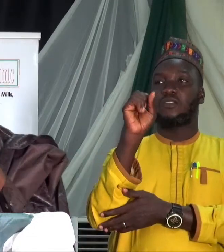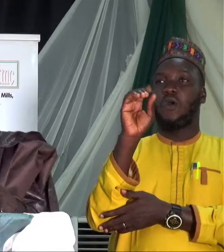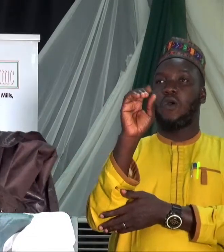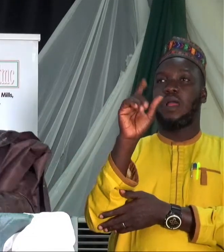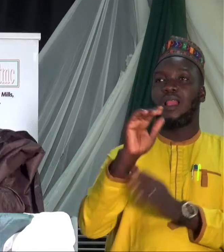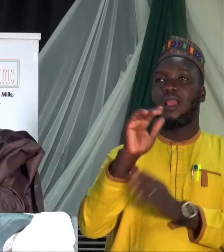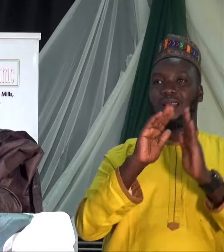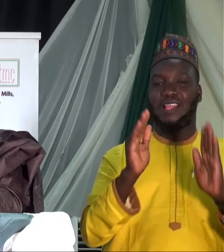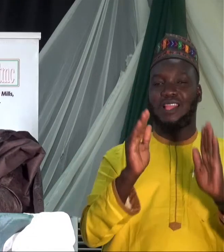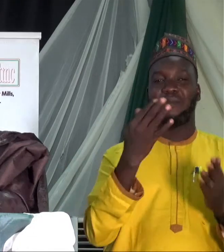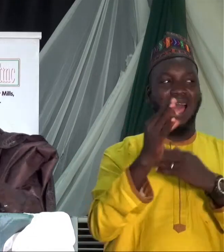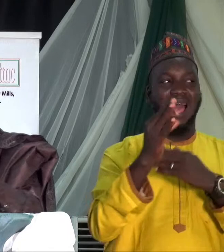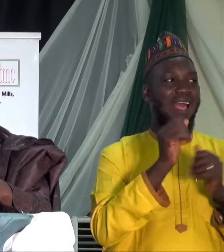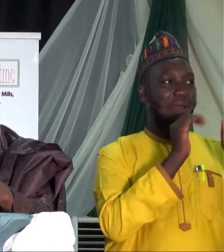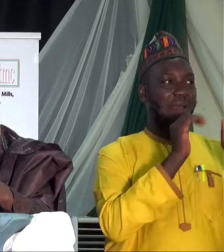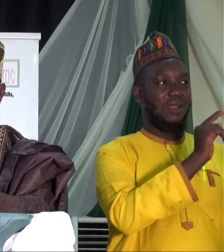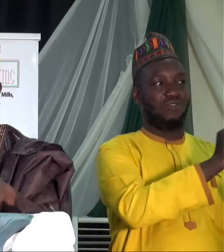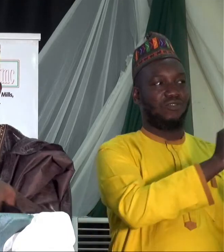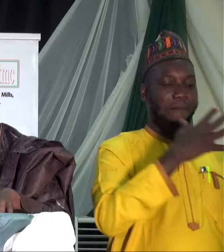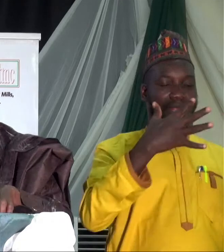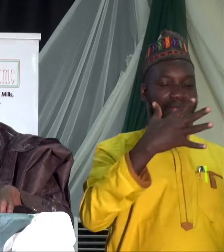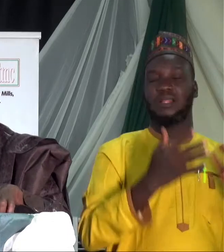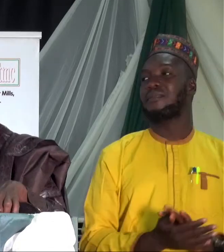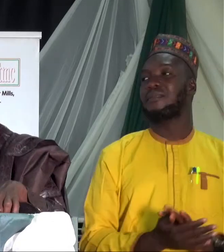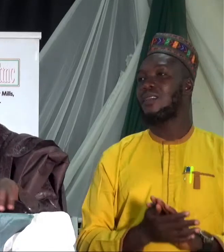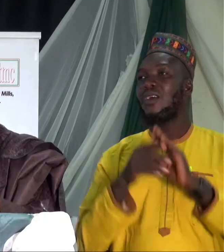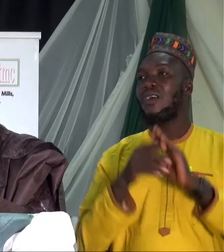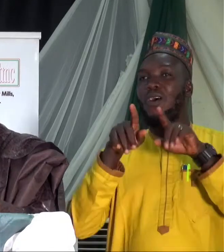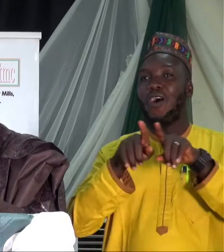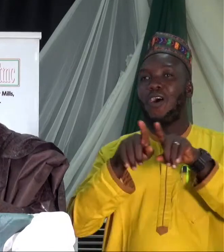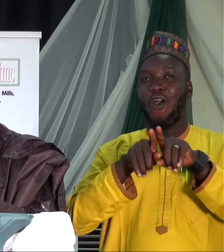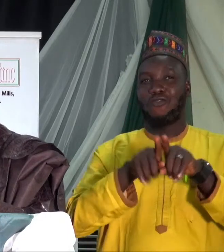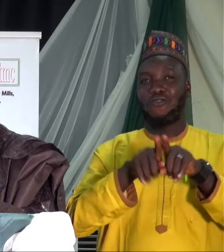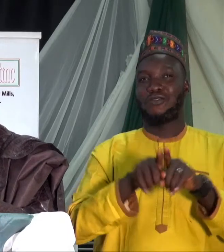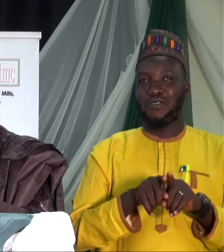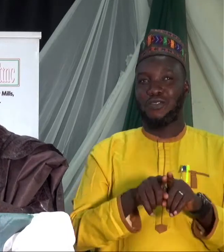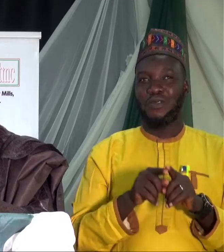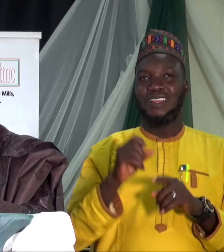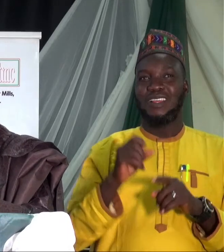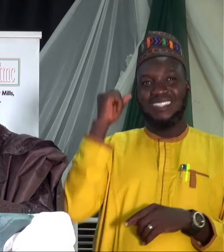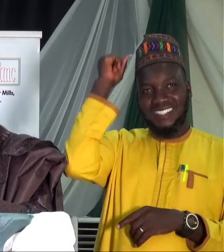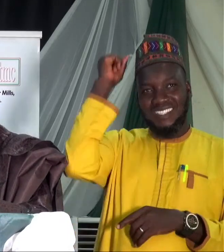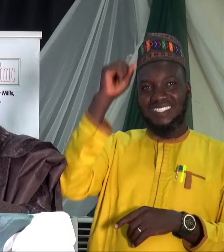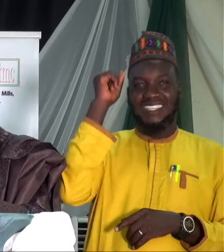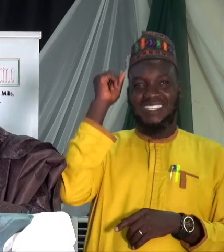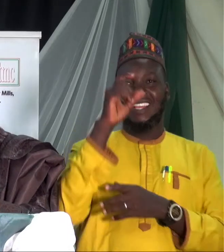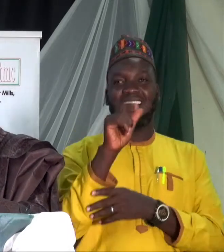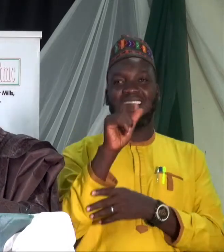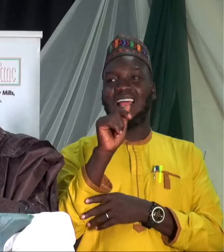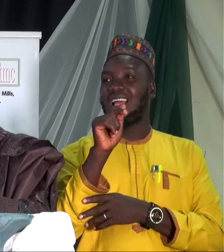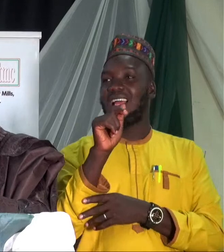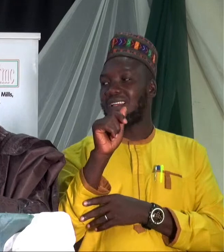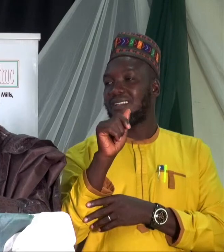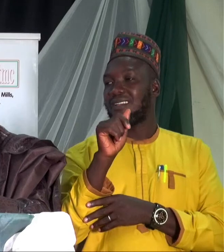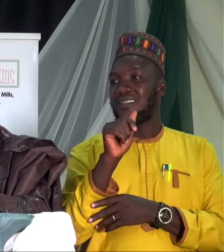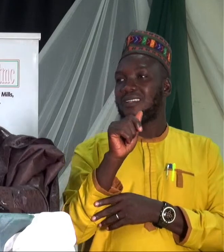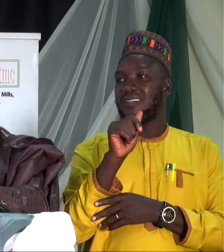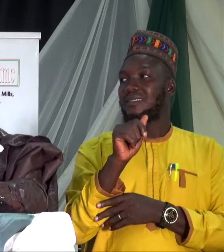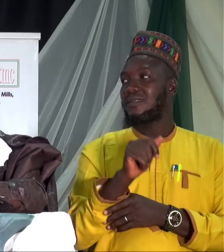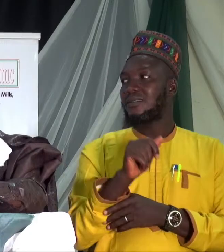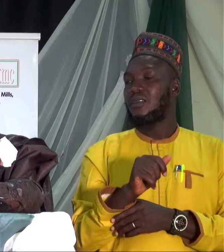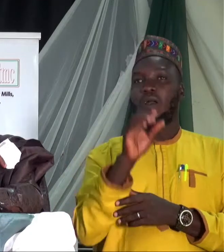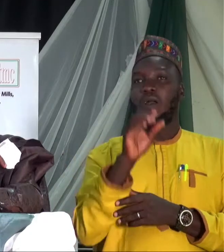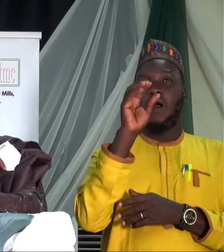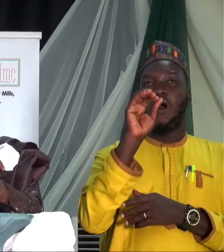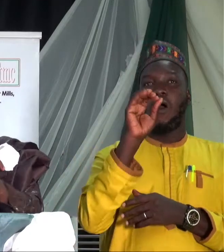kọlọ́n kò bá ní sọ yín ní ẹ̀sọ́ dáadáa sheikh al-hajj abdul latif abiola the grand chief imam of omiadio wọ́n